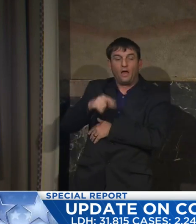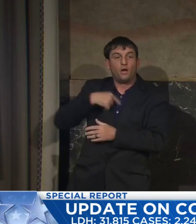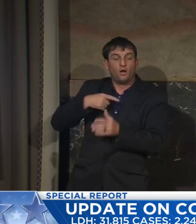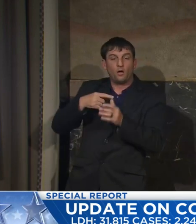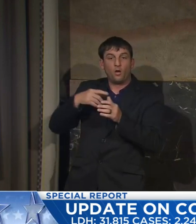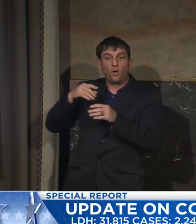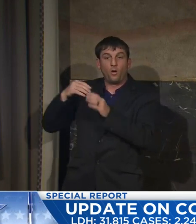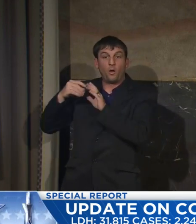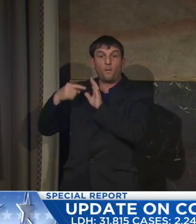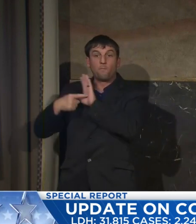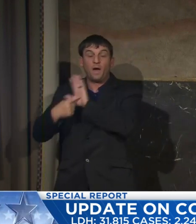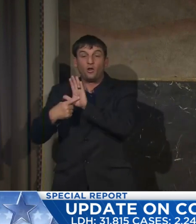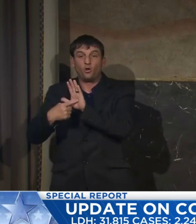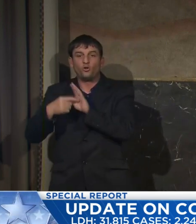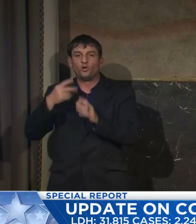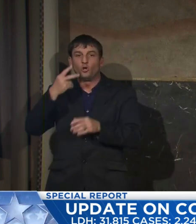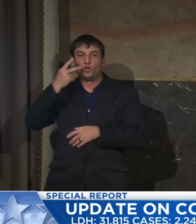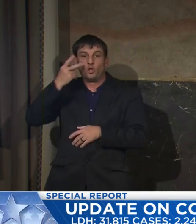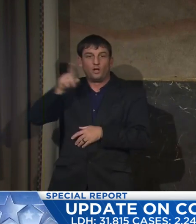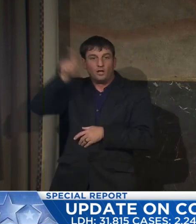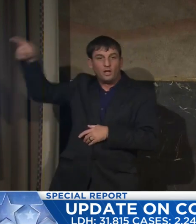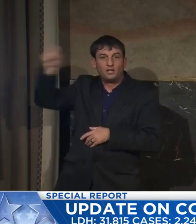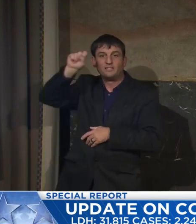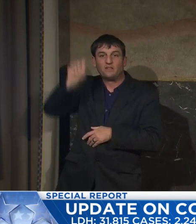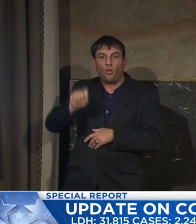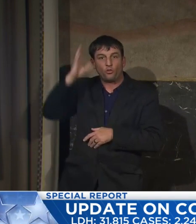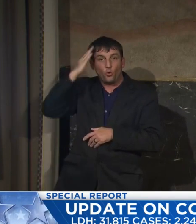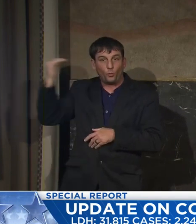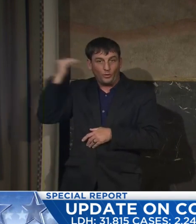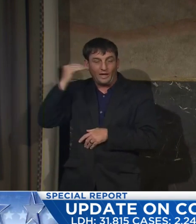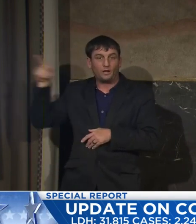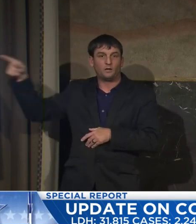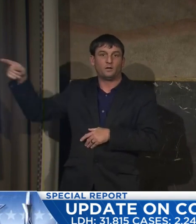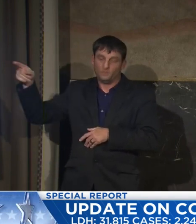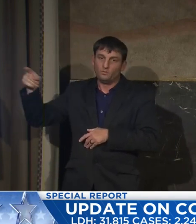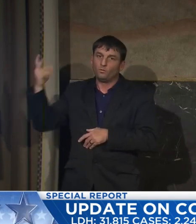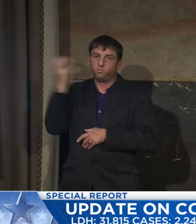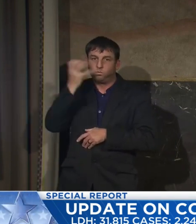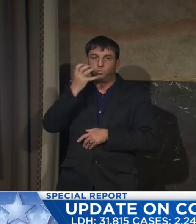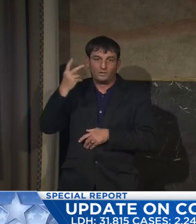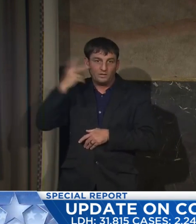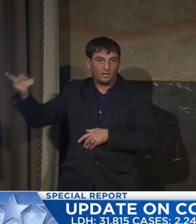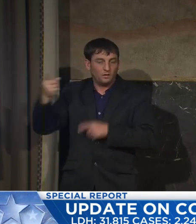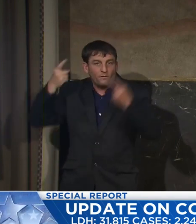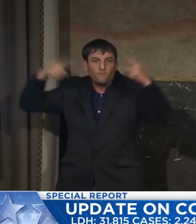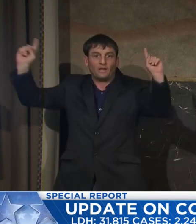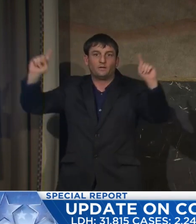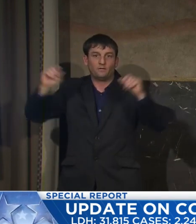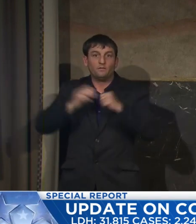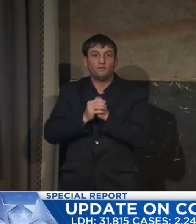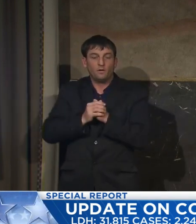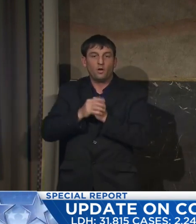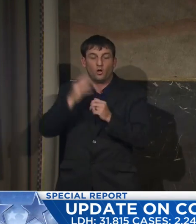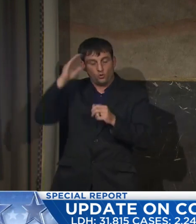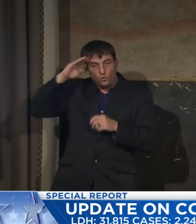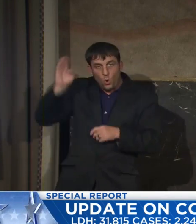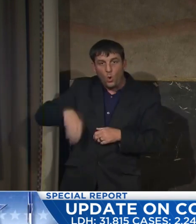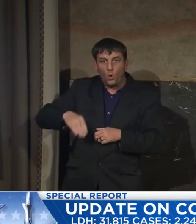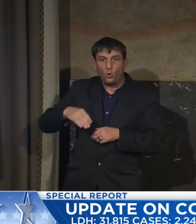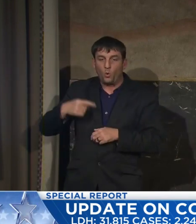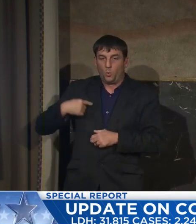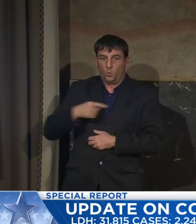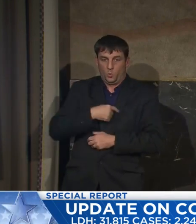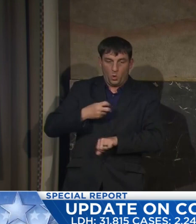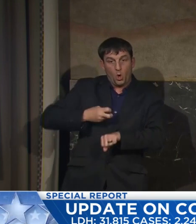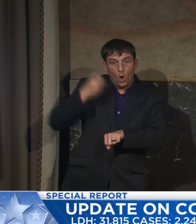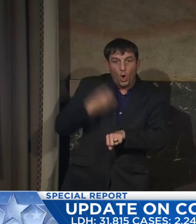how effective that can be in that South Korea. And you know, we know that it'd be very challenging for us to be as effective as South